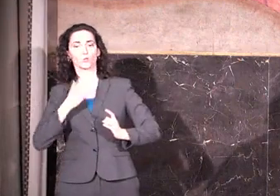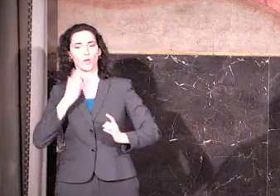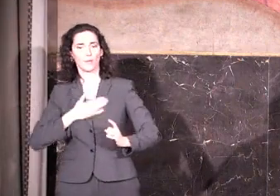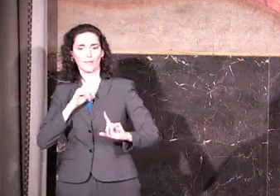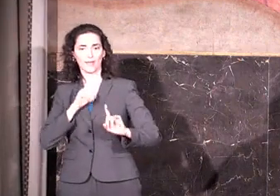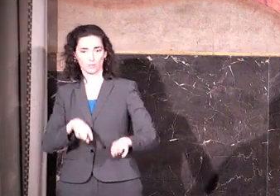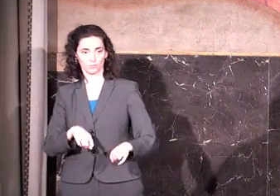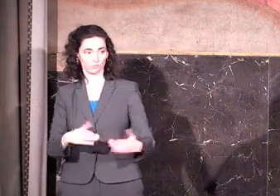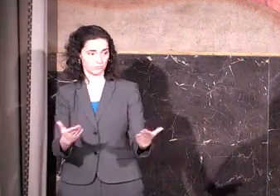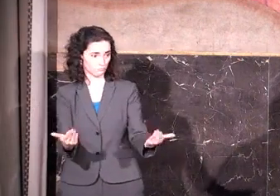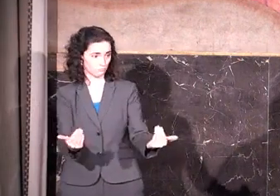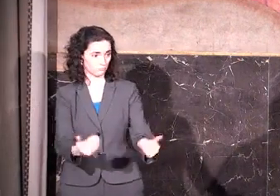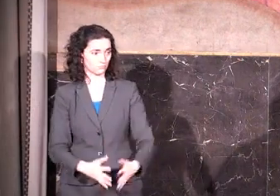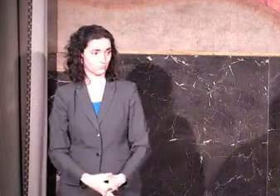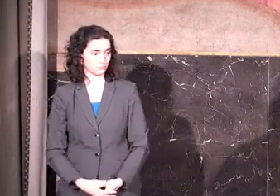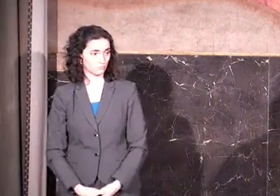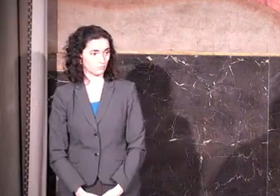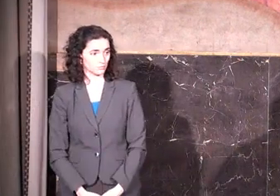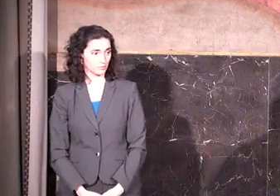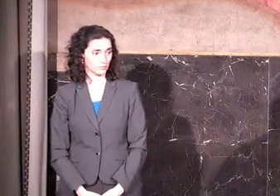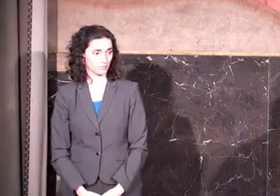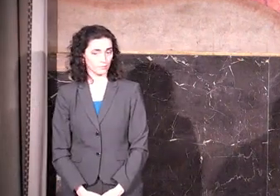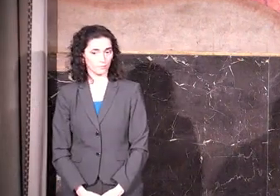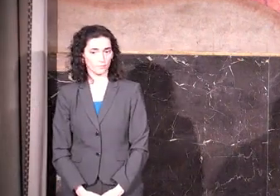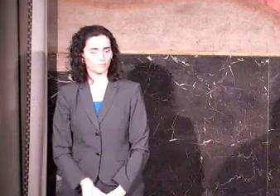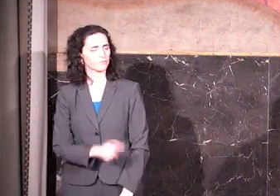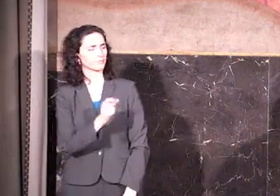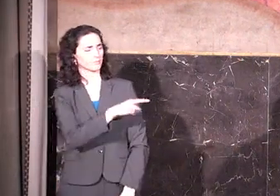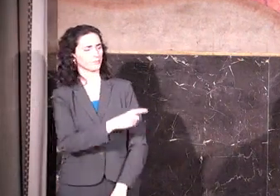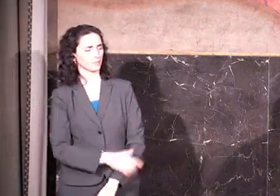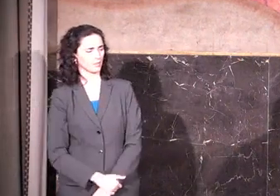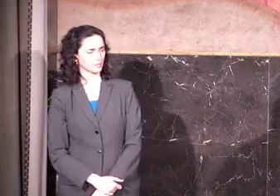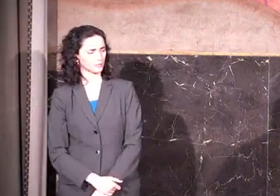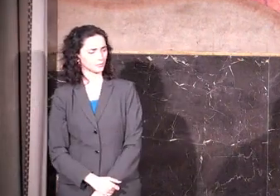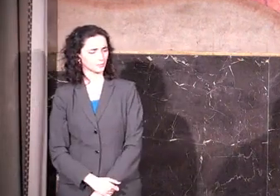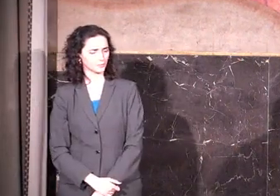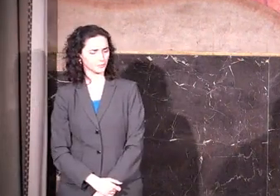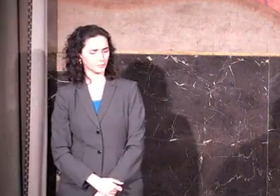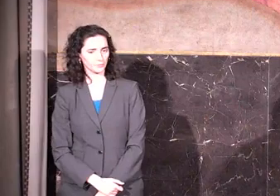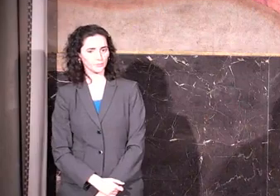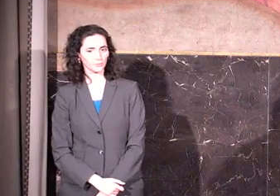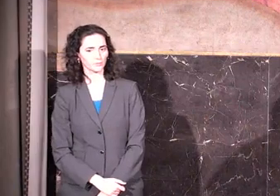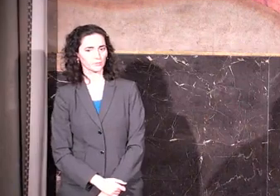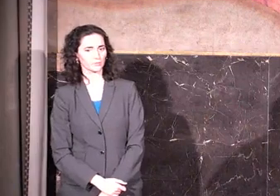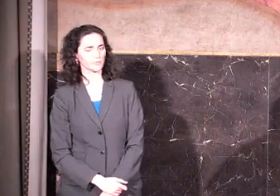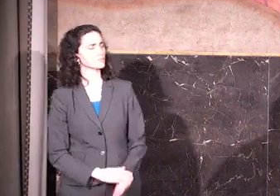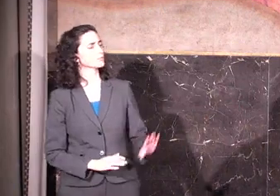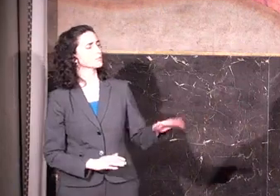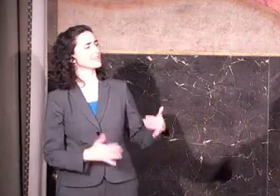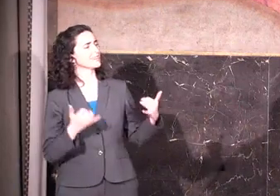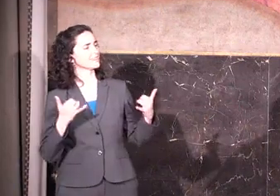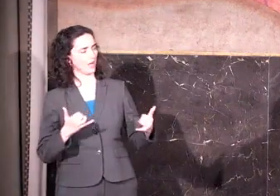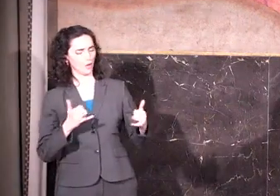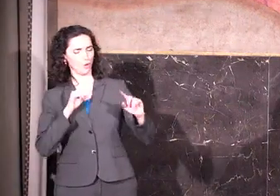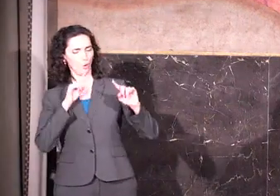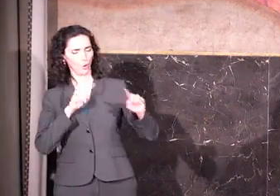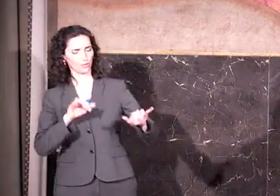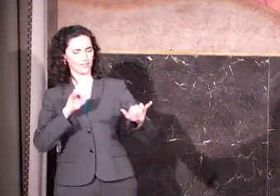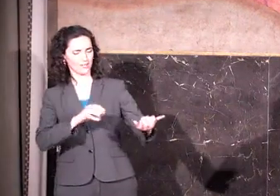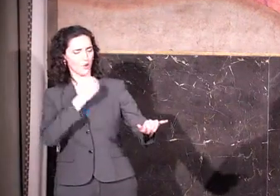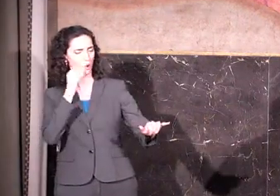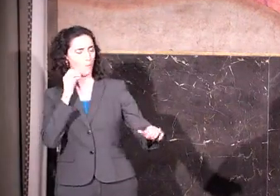Do you have a count of how many businesses are actively violating the stay-at-home order? You